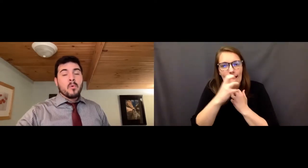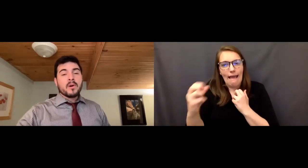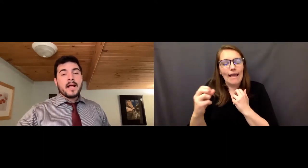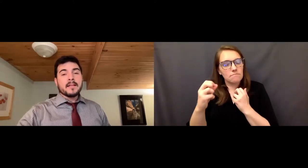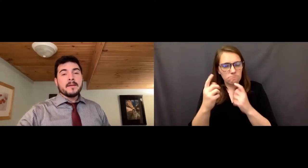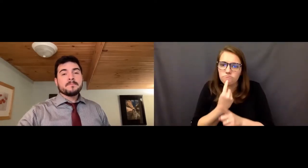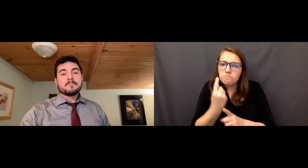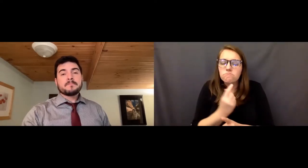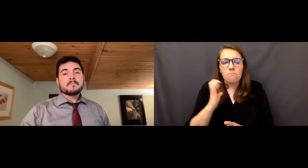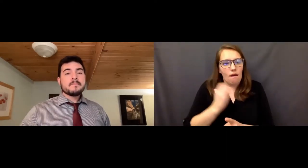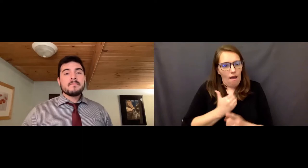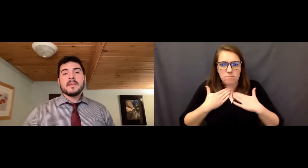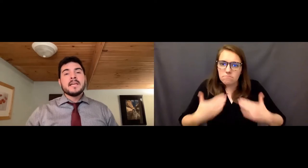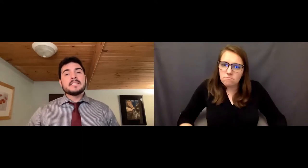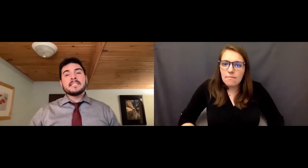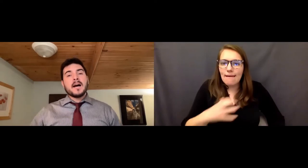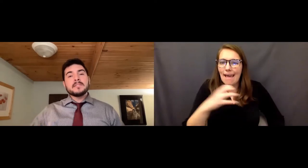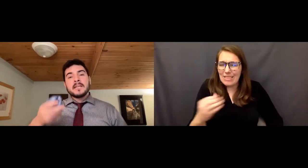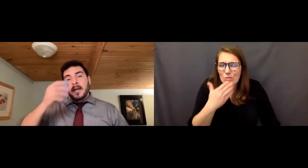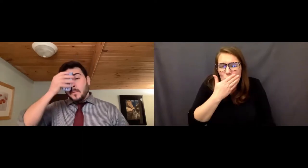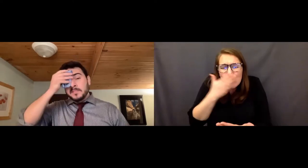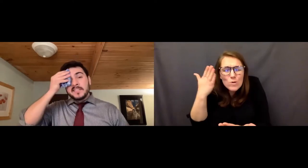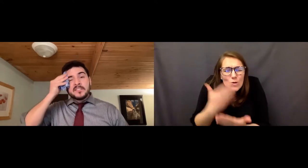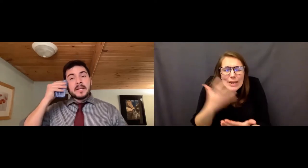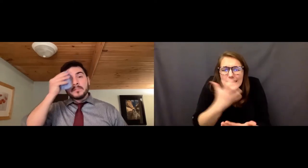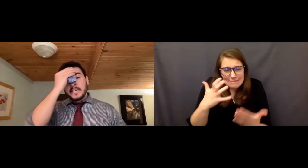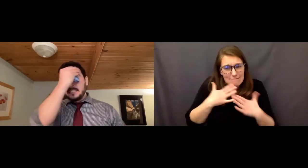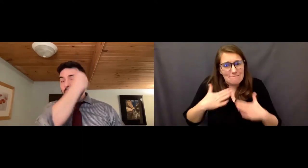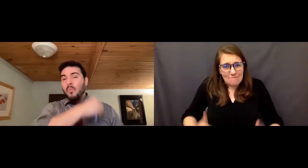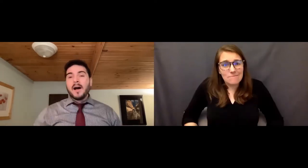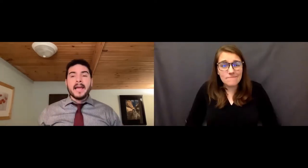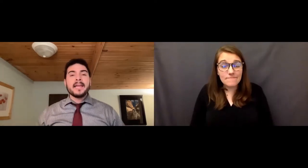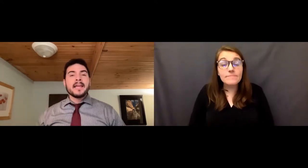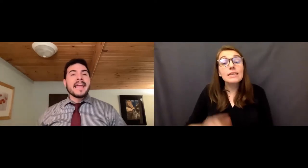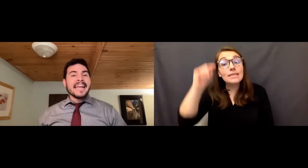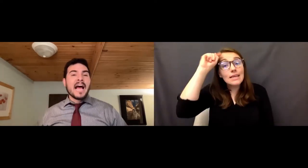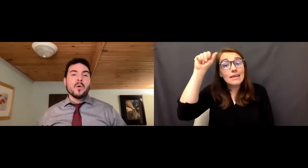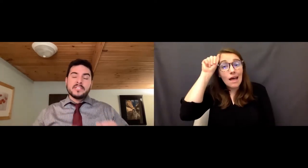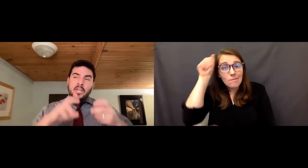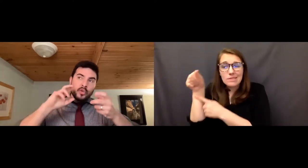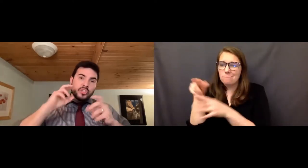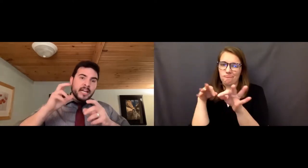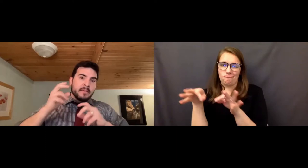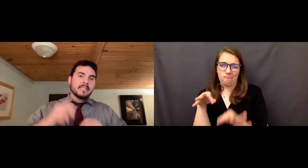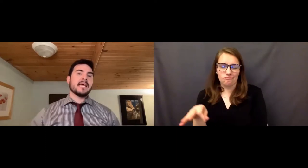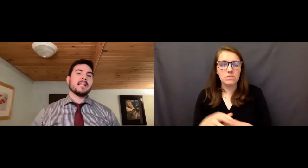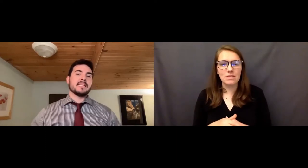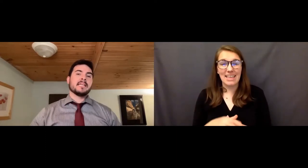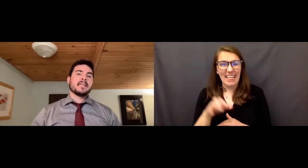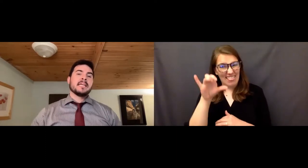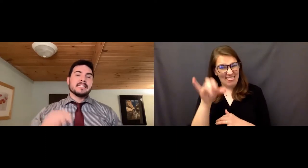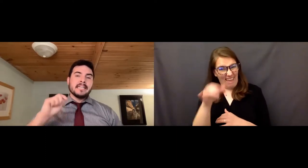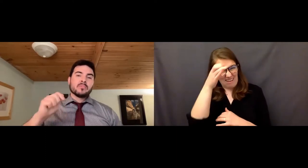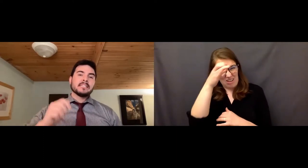of corporeality. Saint Thomas helps us understand precisely why and how this eugenic